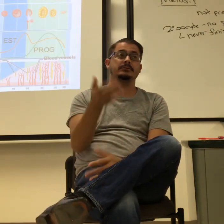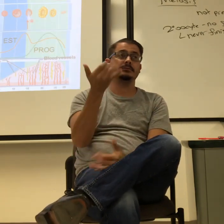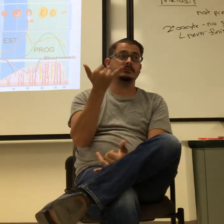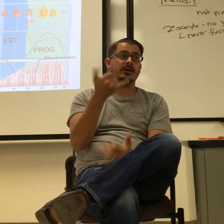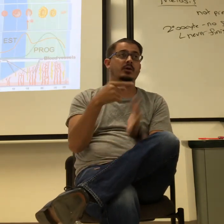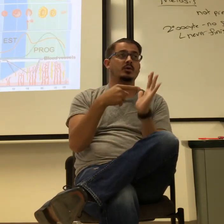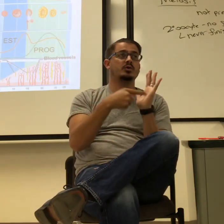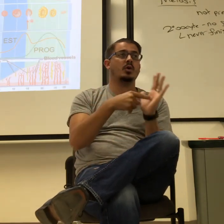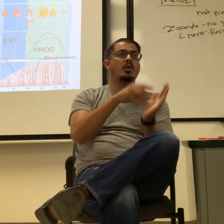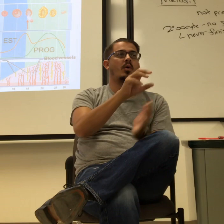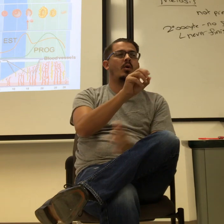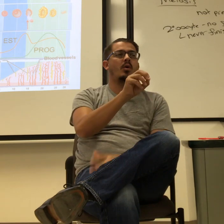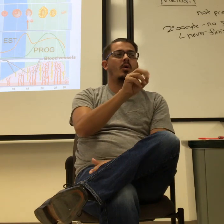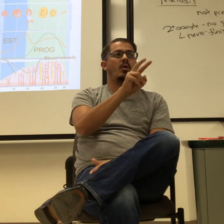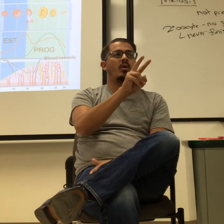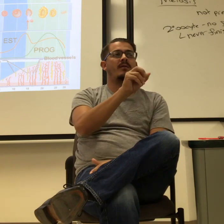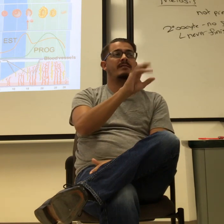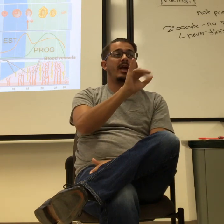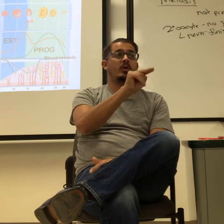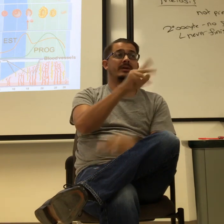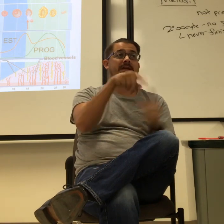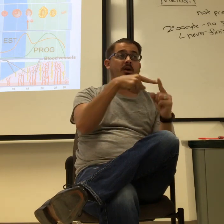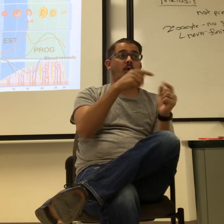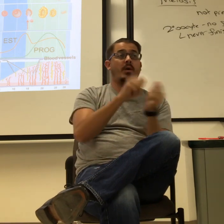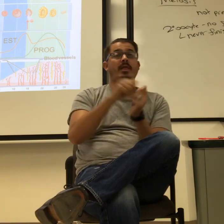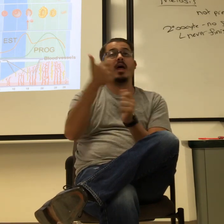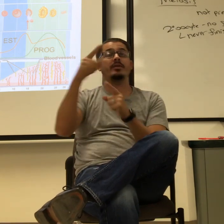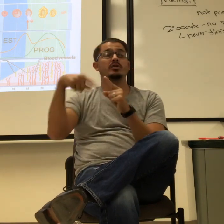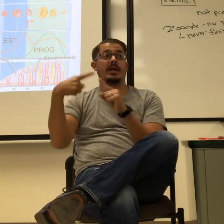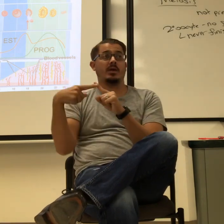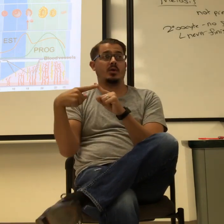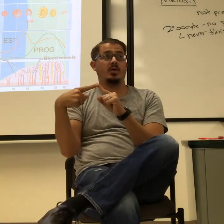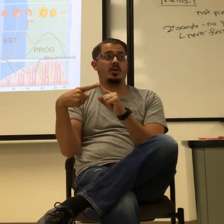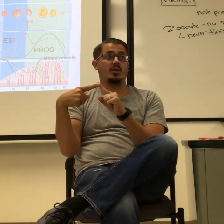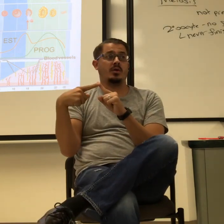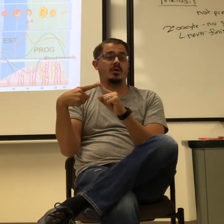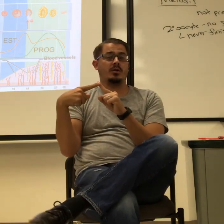show ovarian cycle with another cycle.